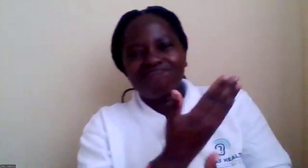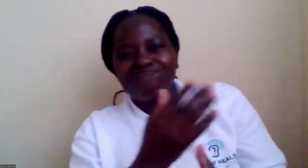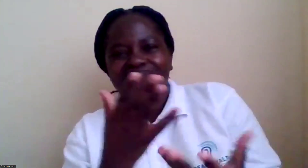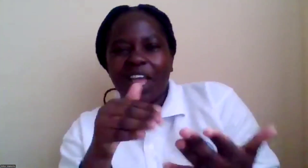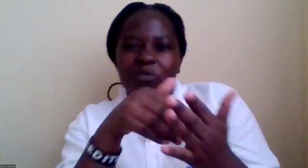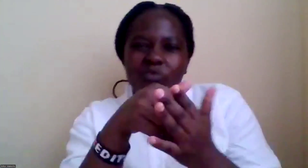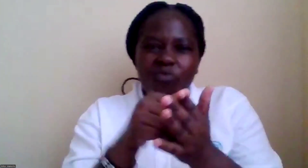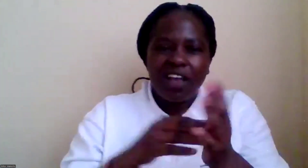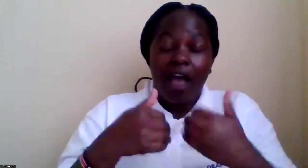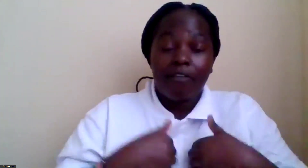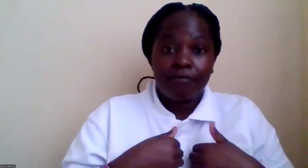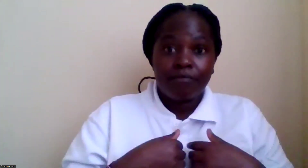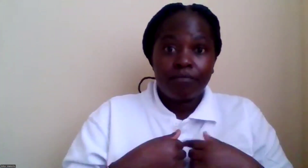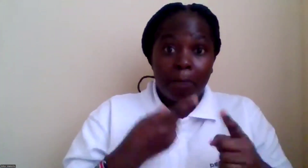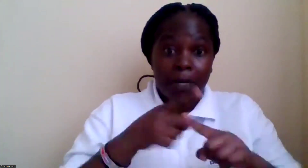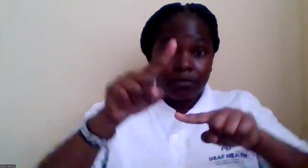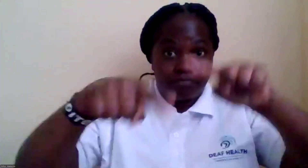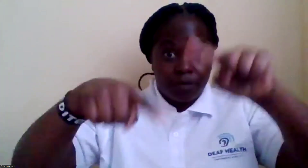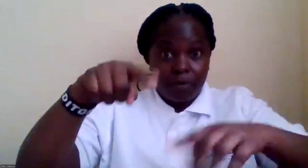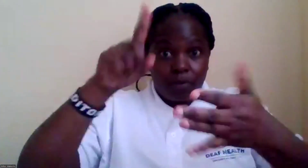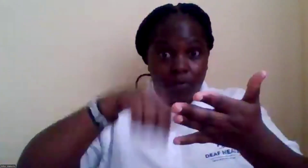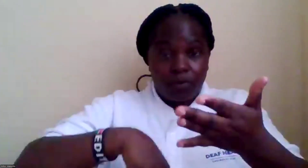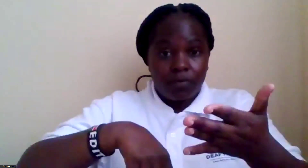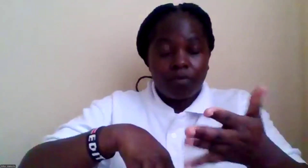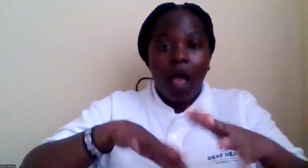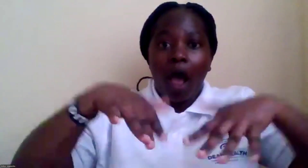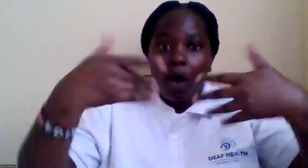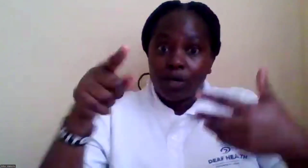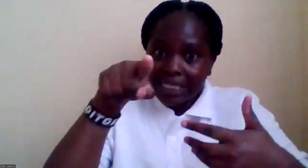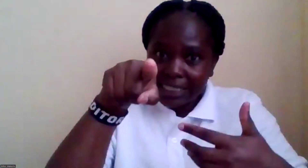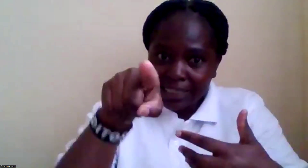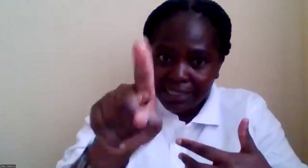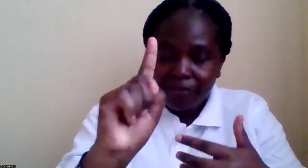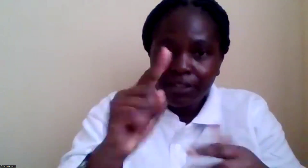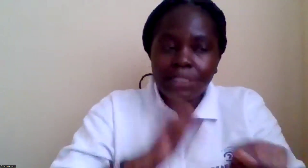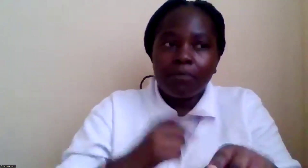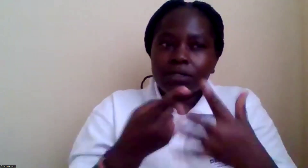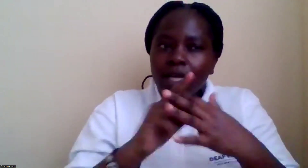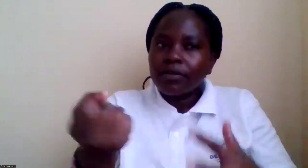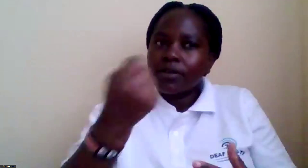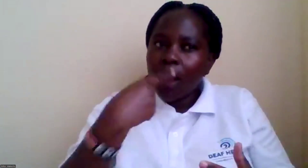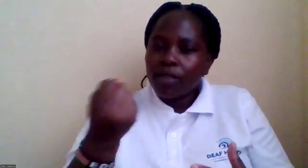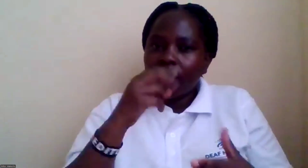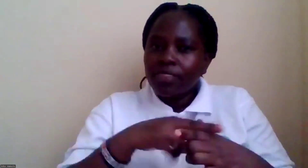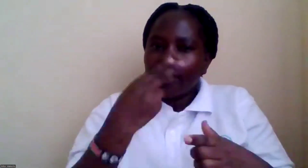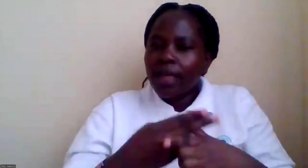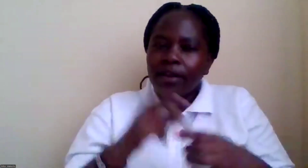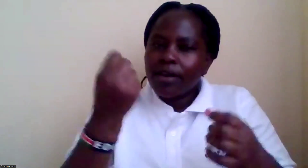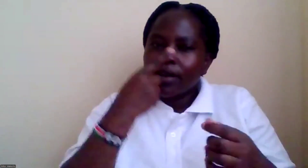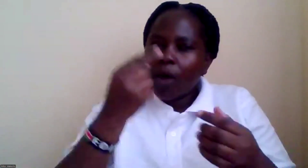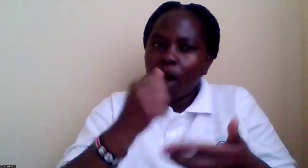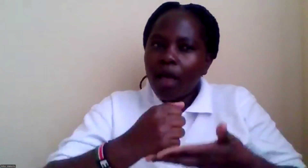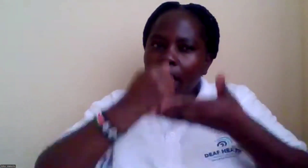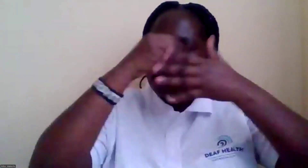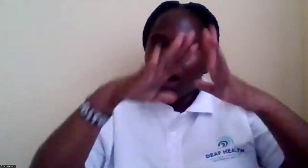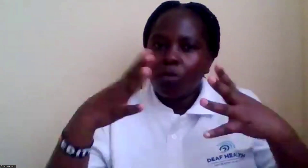It all depends on how you are responding to the treatment and it depends on what stage of treatment